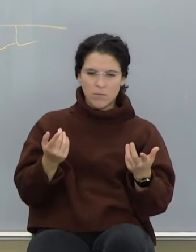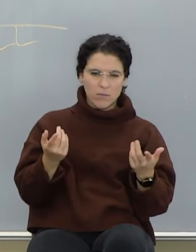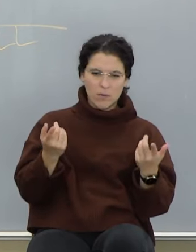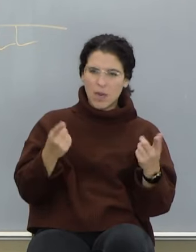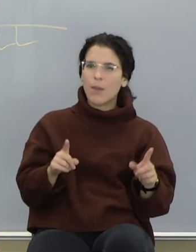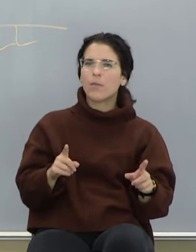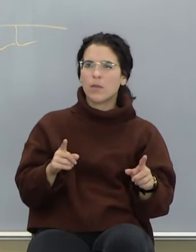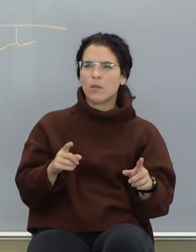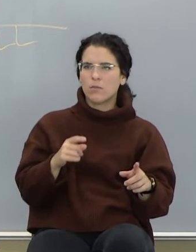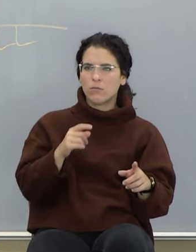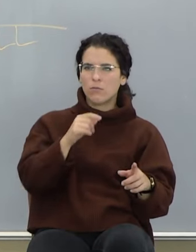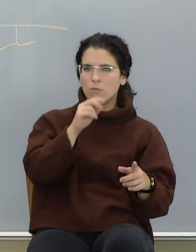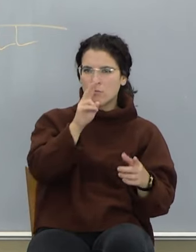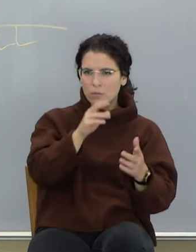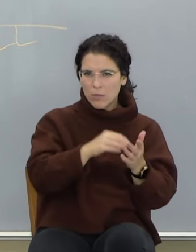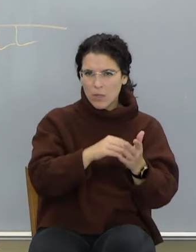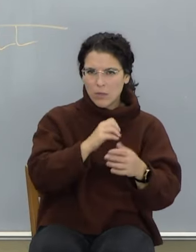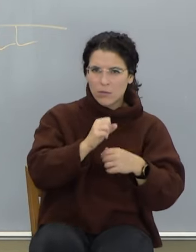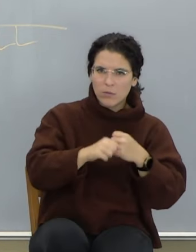going on now?